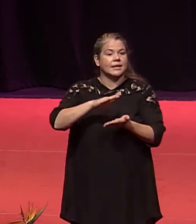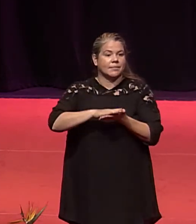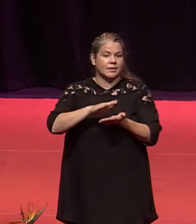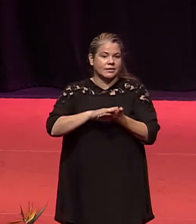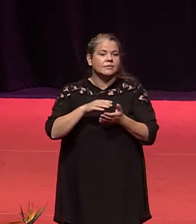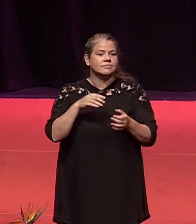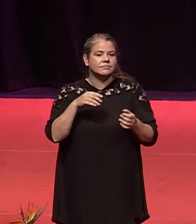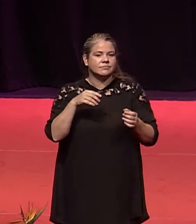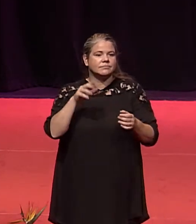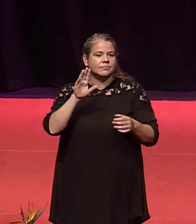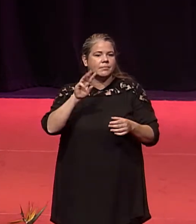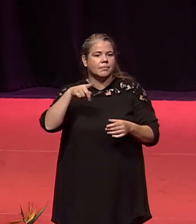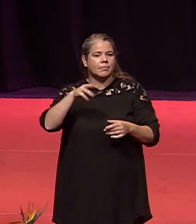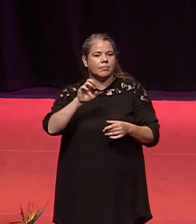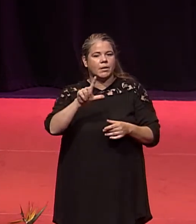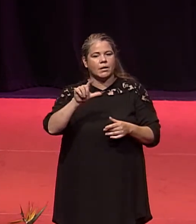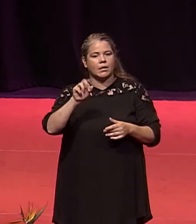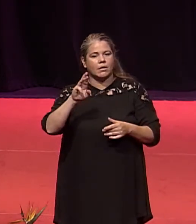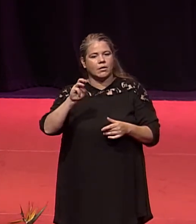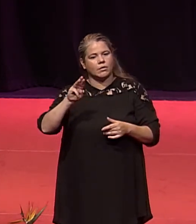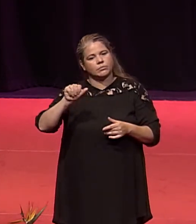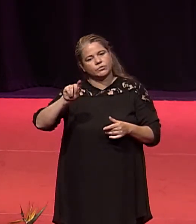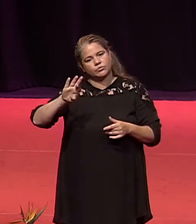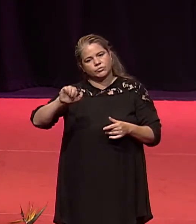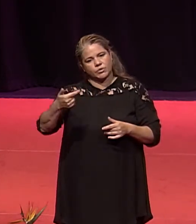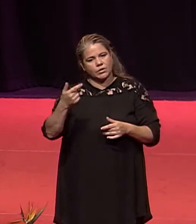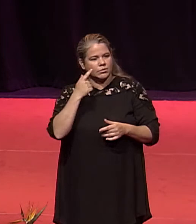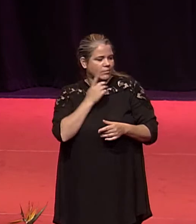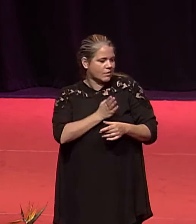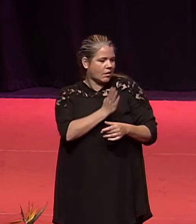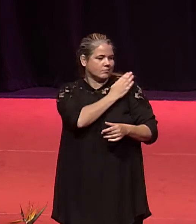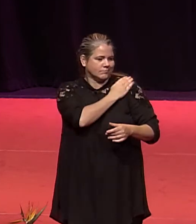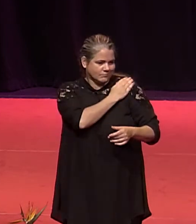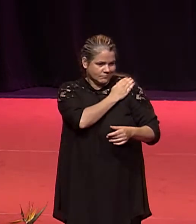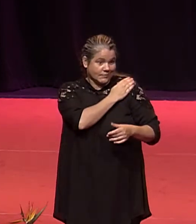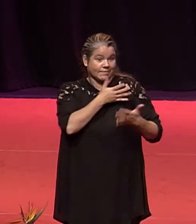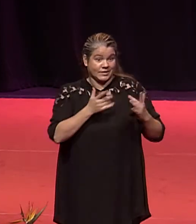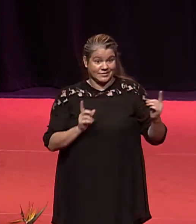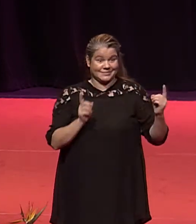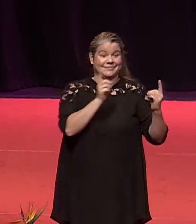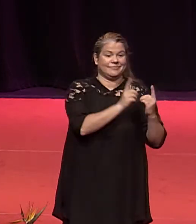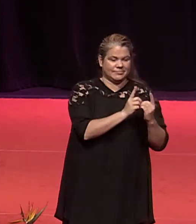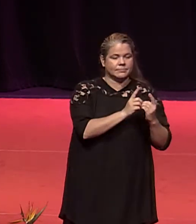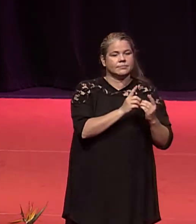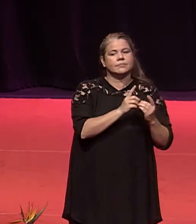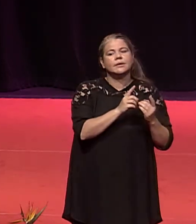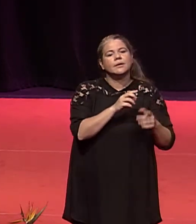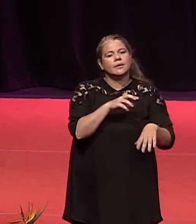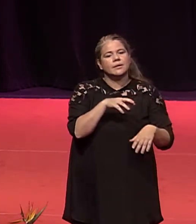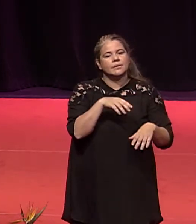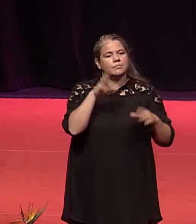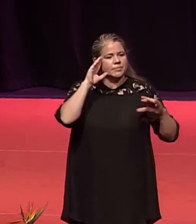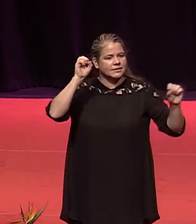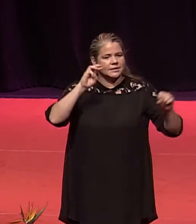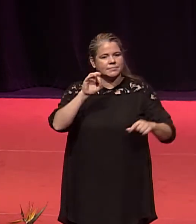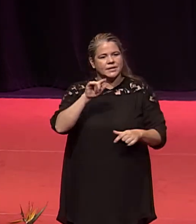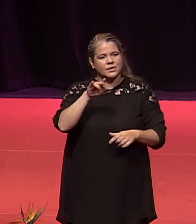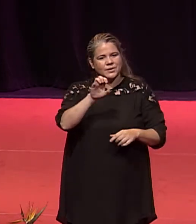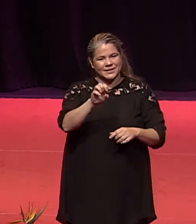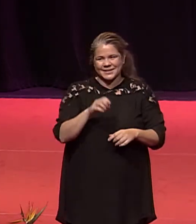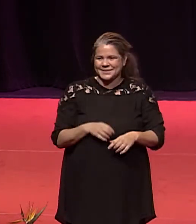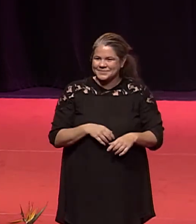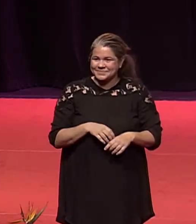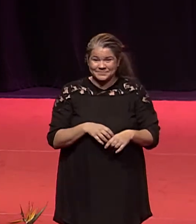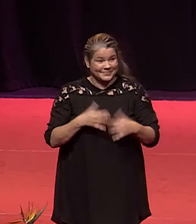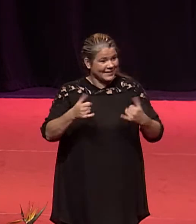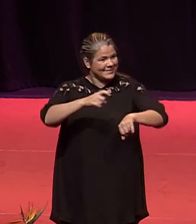the Mohawk Leary pipe on the graduate's left shoulder, and then they will be congratulated by President McCurley. Convocation is always a time of celebration